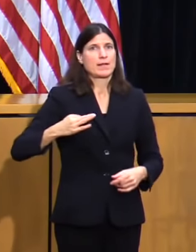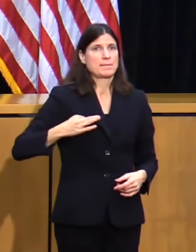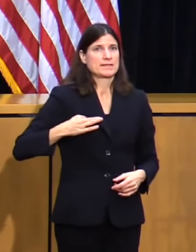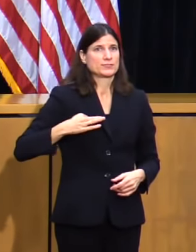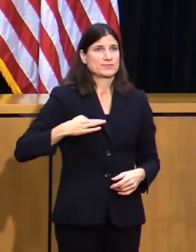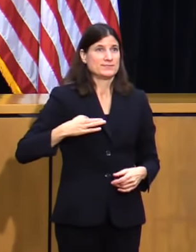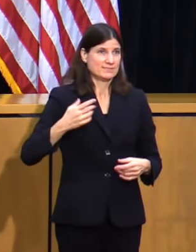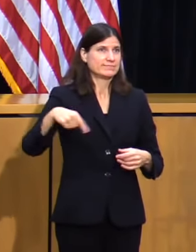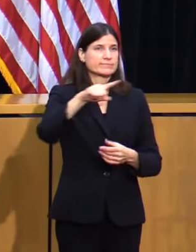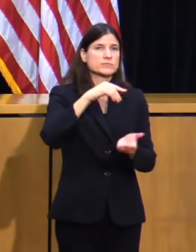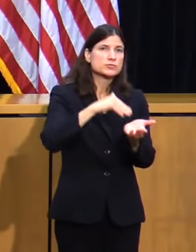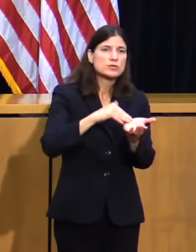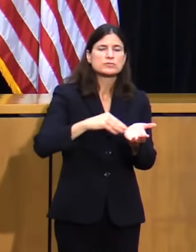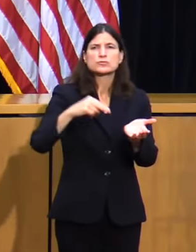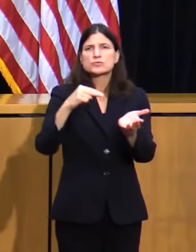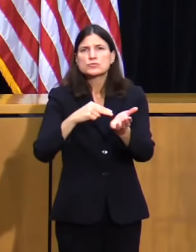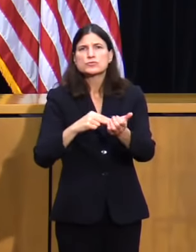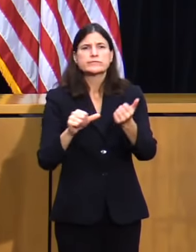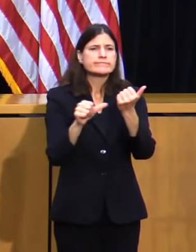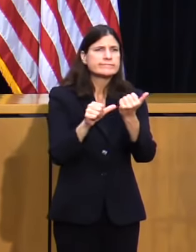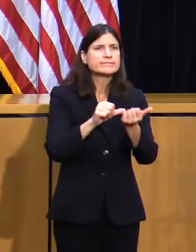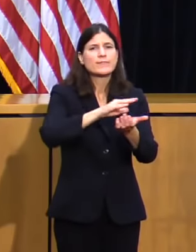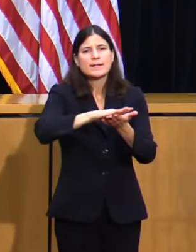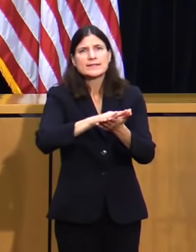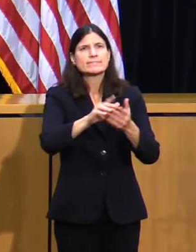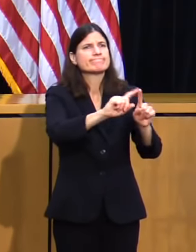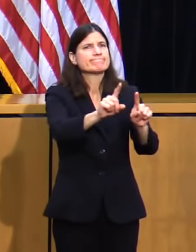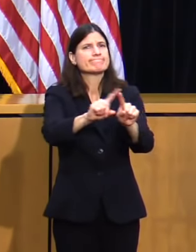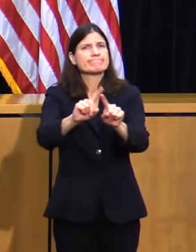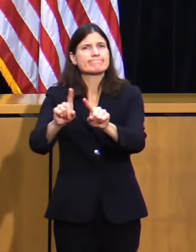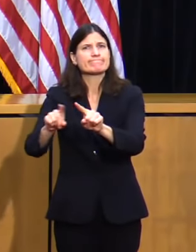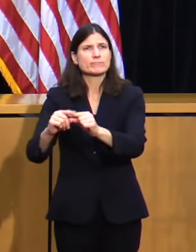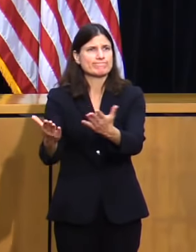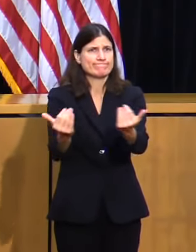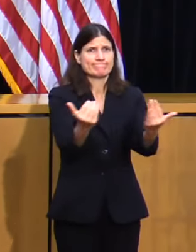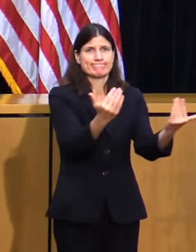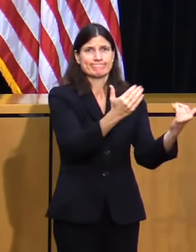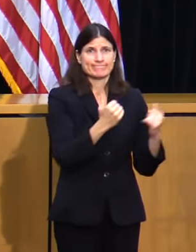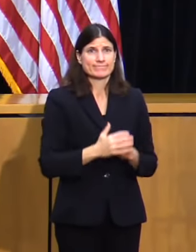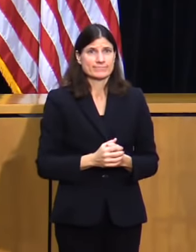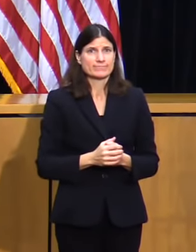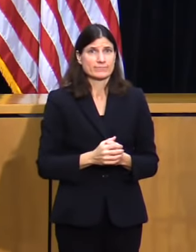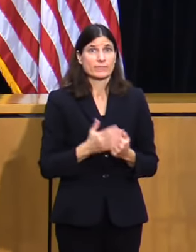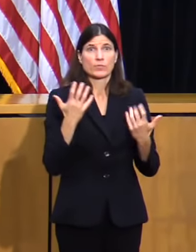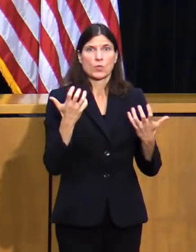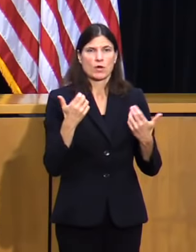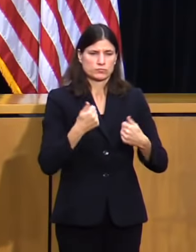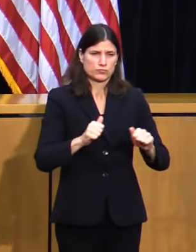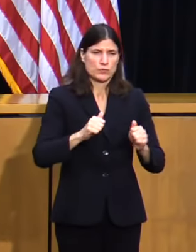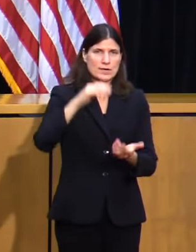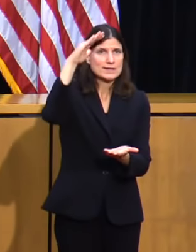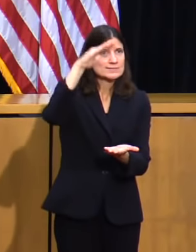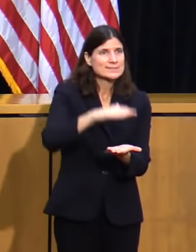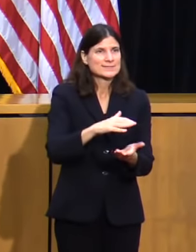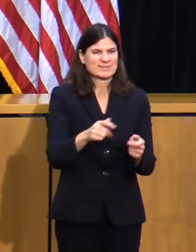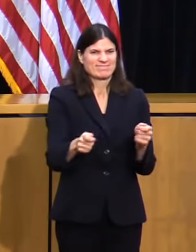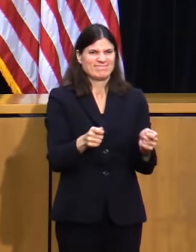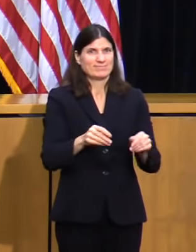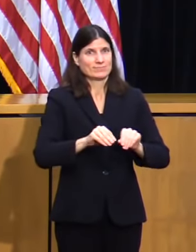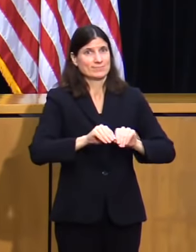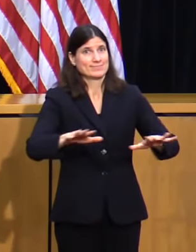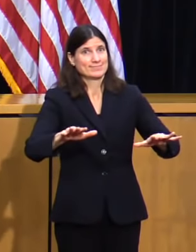it. We should be able to control the level of the spread of this infection, and we shouldn't need additional capacity, but we